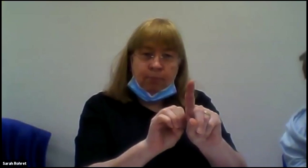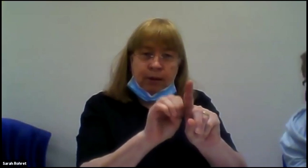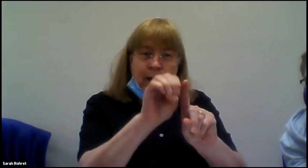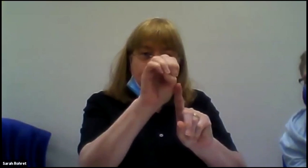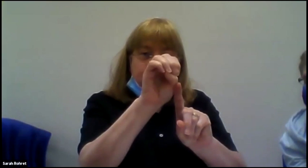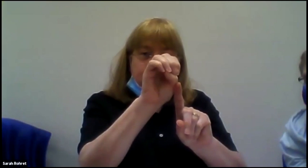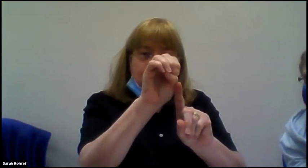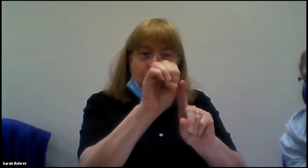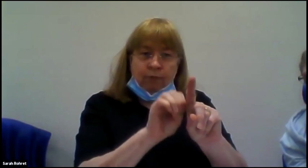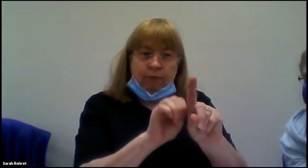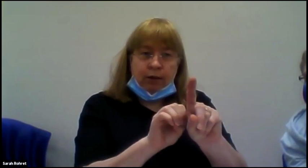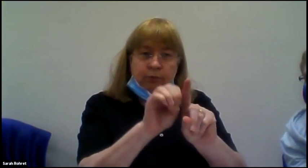down. Elevator.